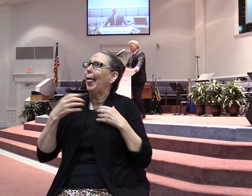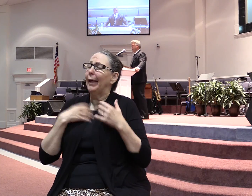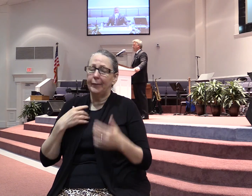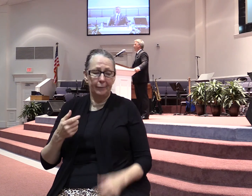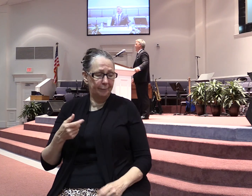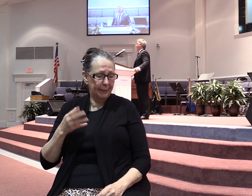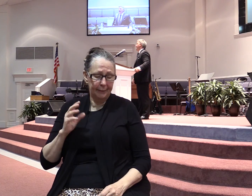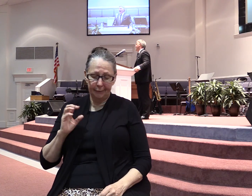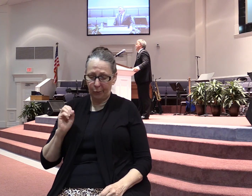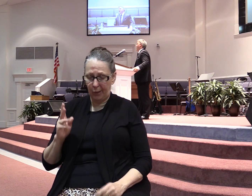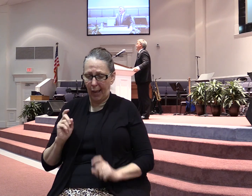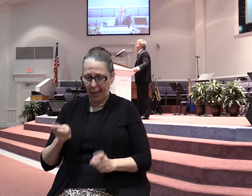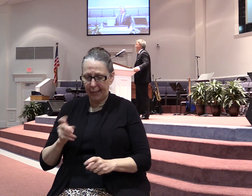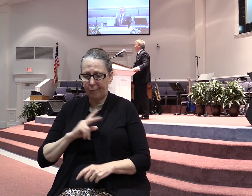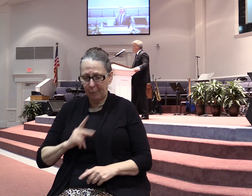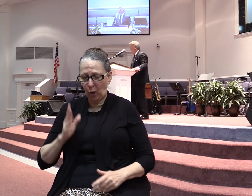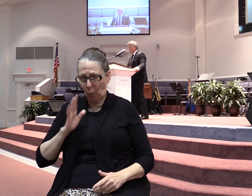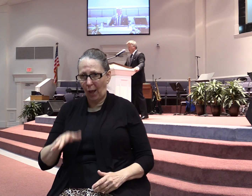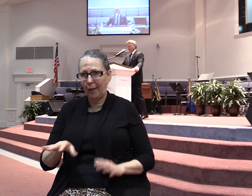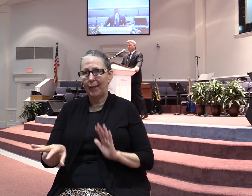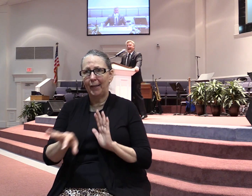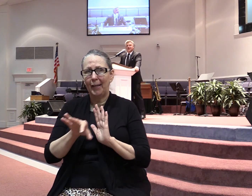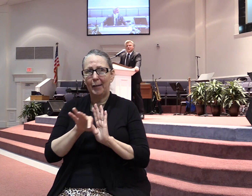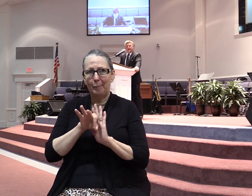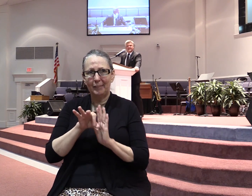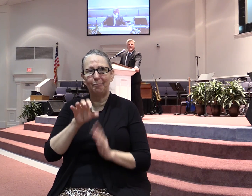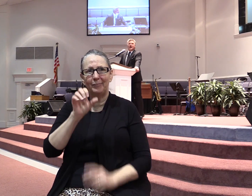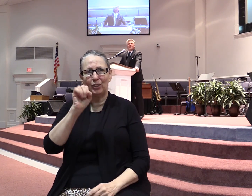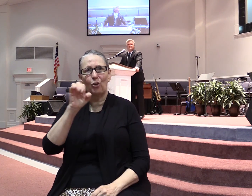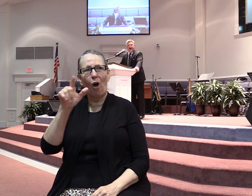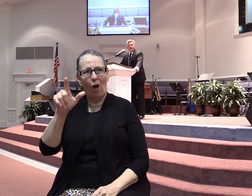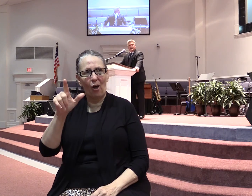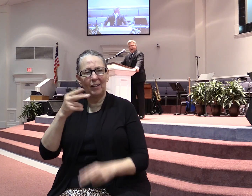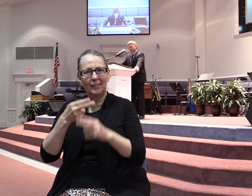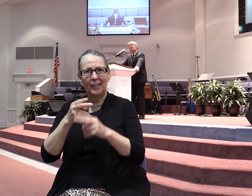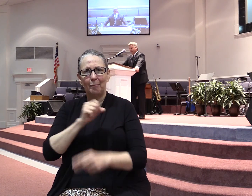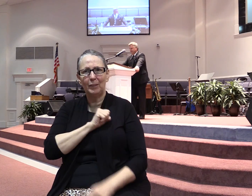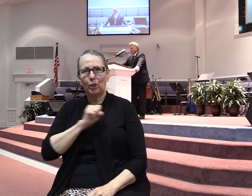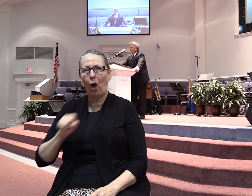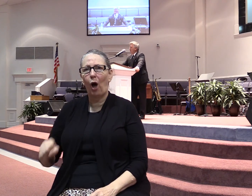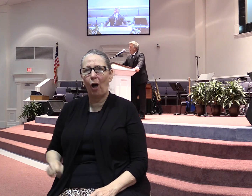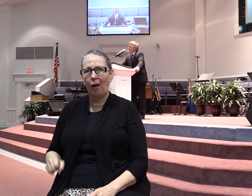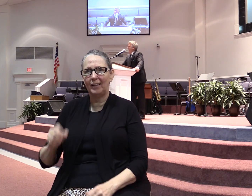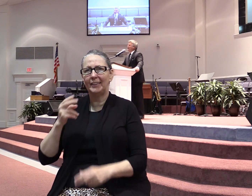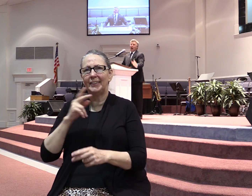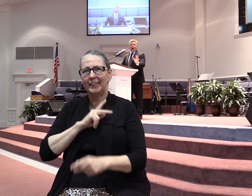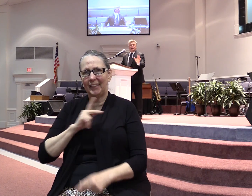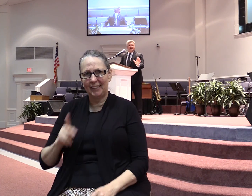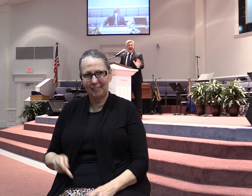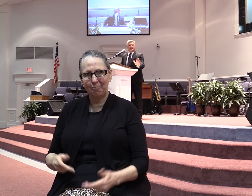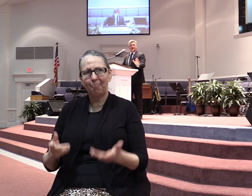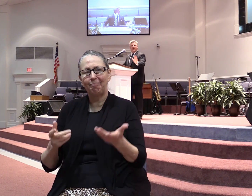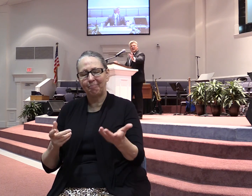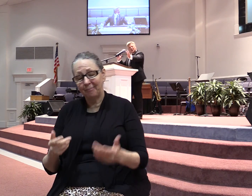terror. And yet Saul's life is one of a tragic twist of rebellion and arrogance. And it's hard